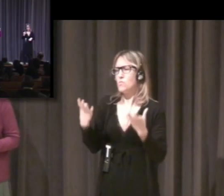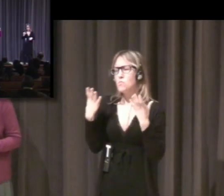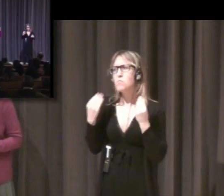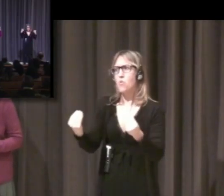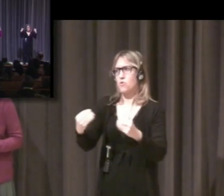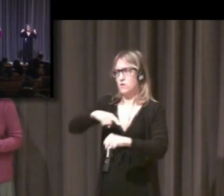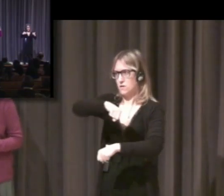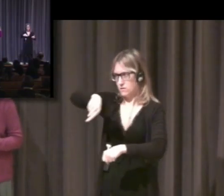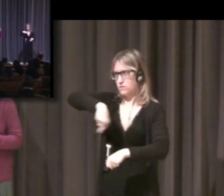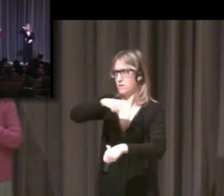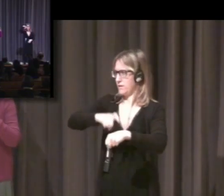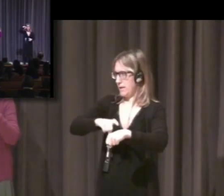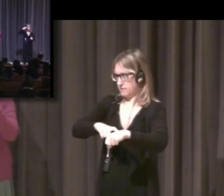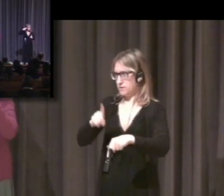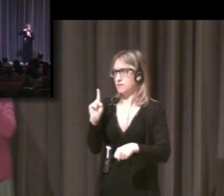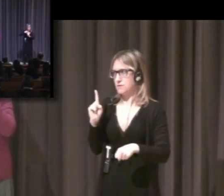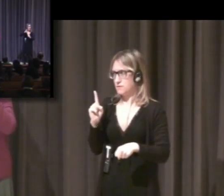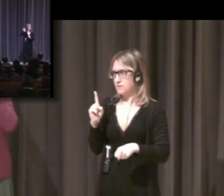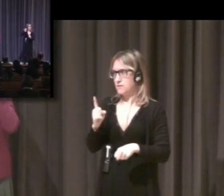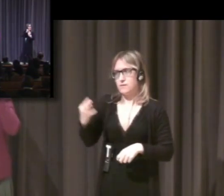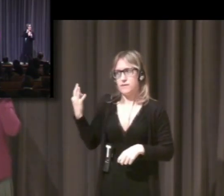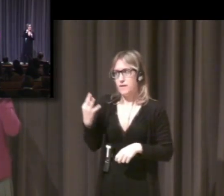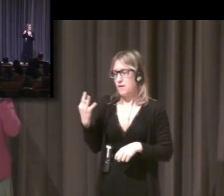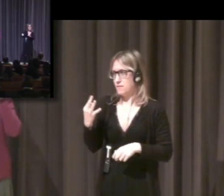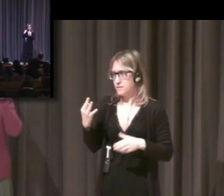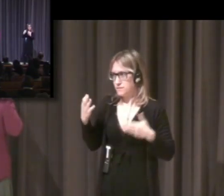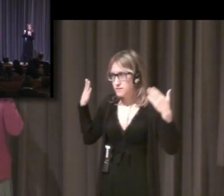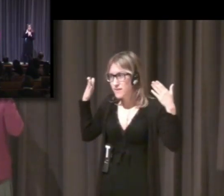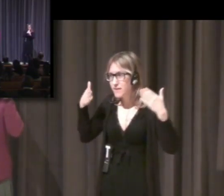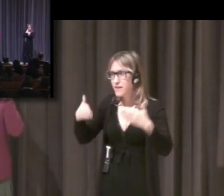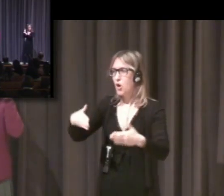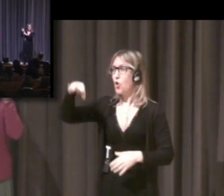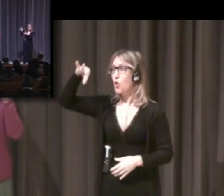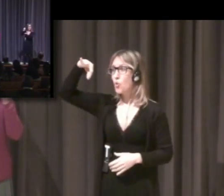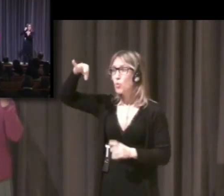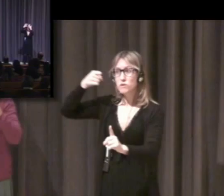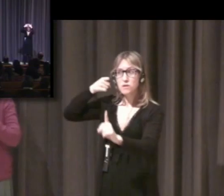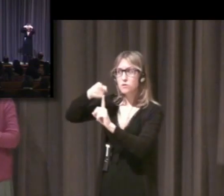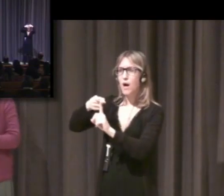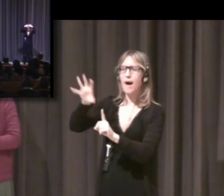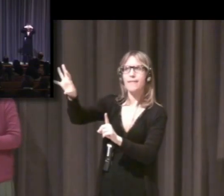interpreting the information that the cochlear implant gives your brain.